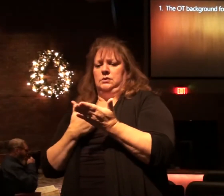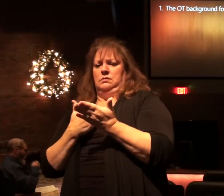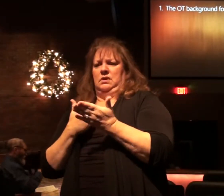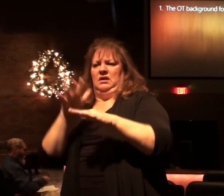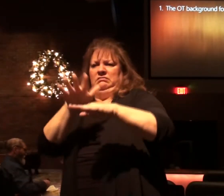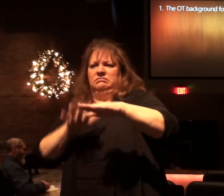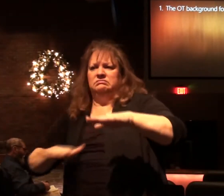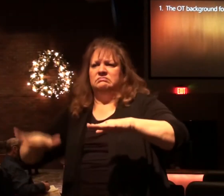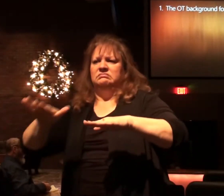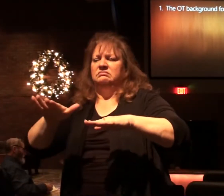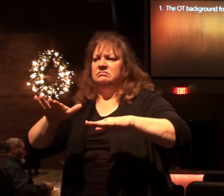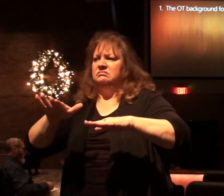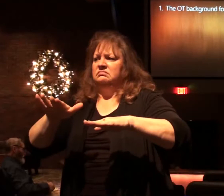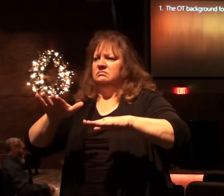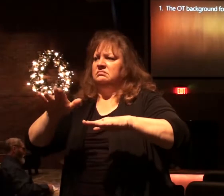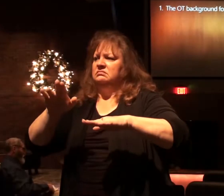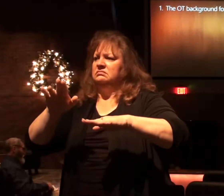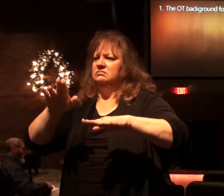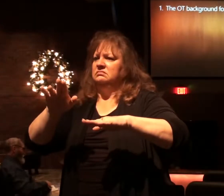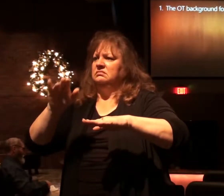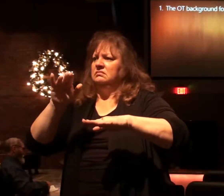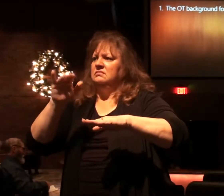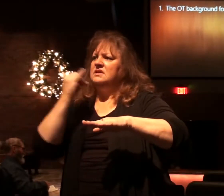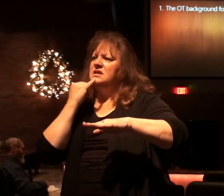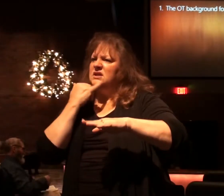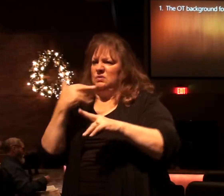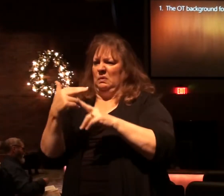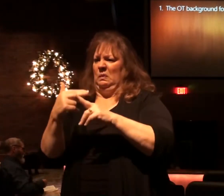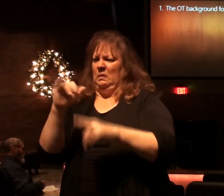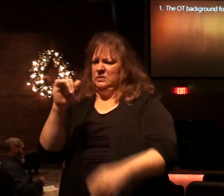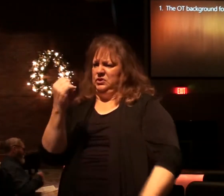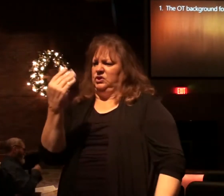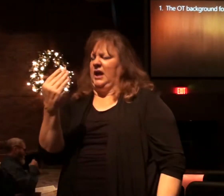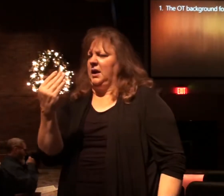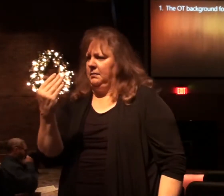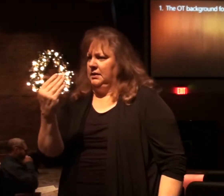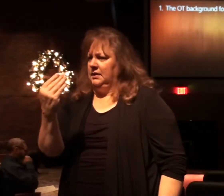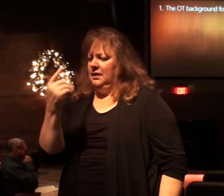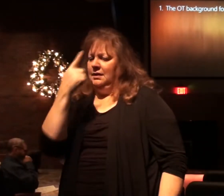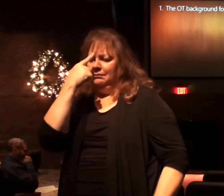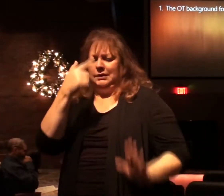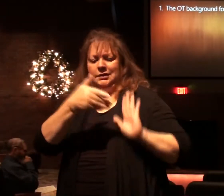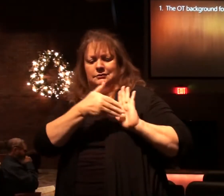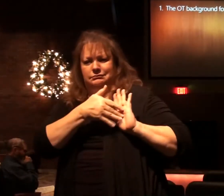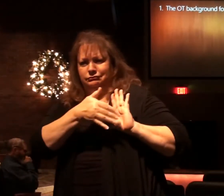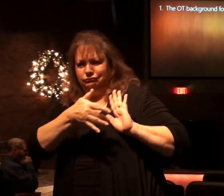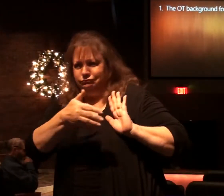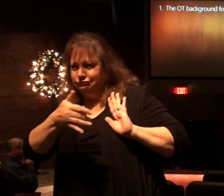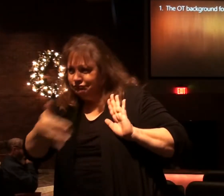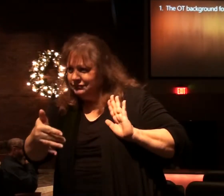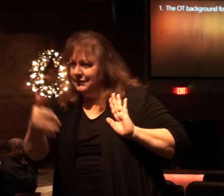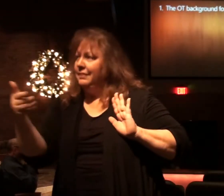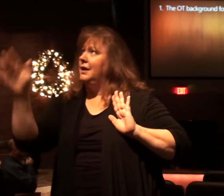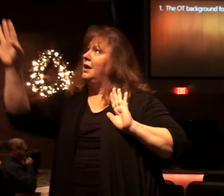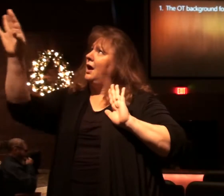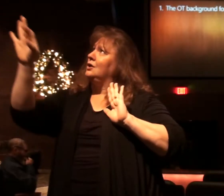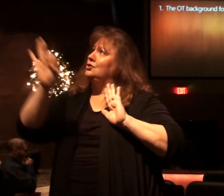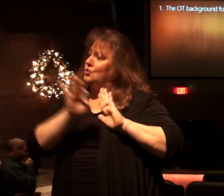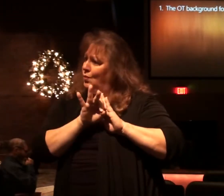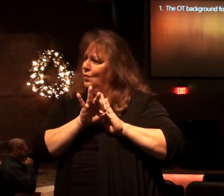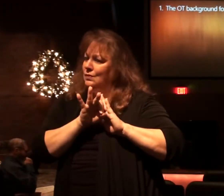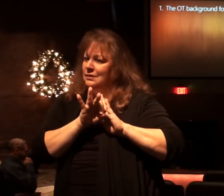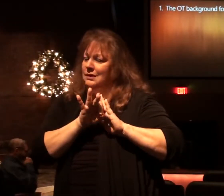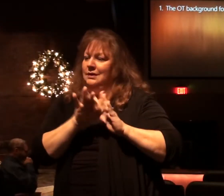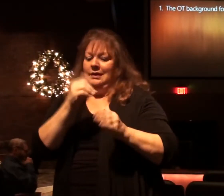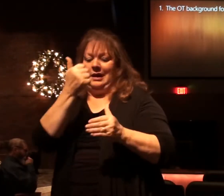nation Israel referred to just by the name Jacob. Because the line that God's chosen people goes